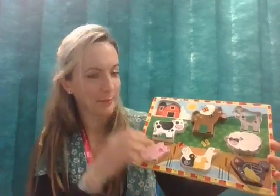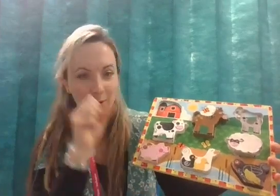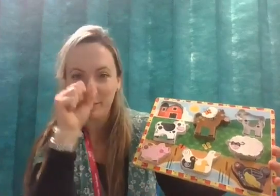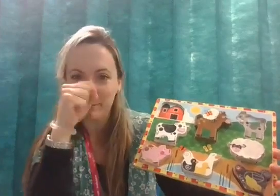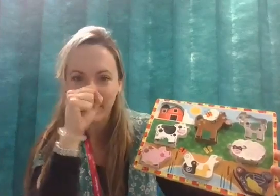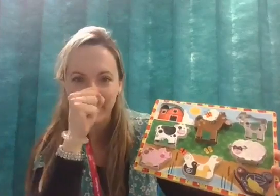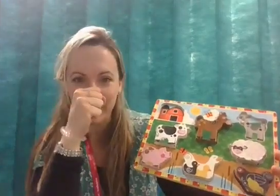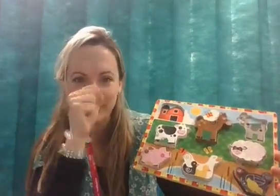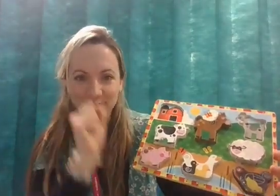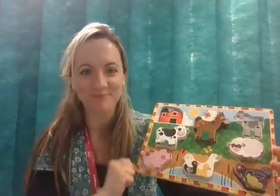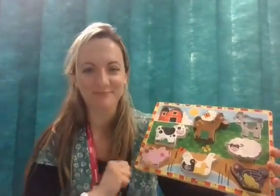Pig.